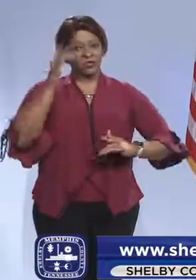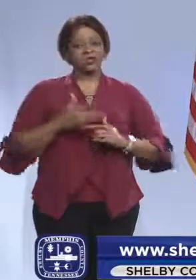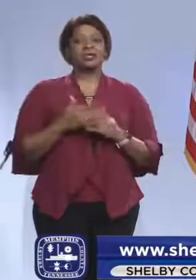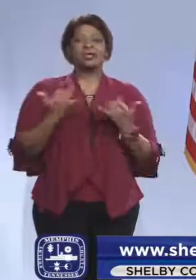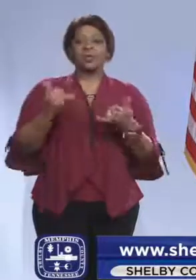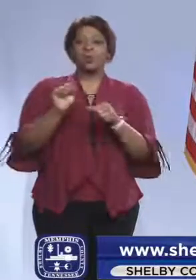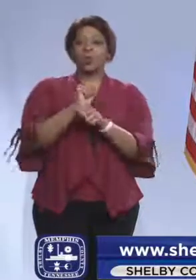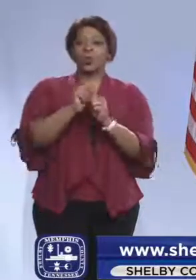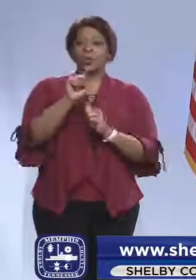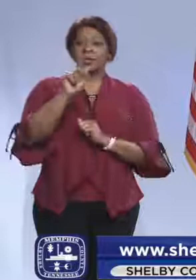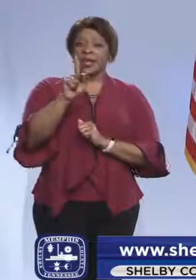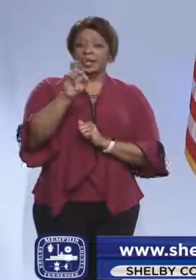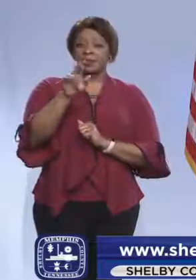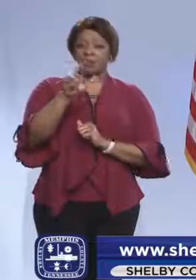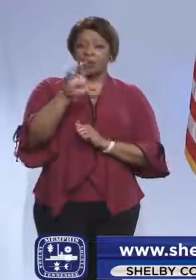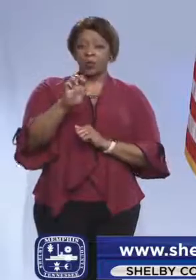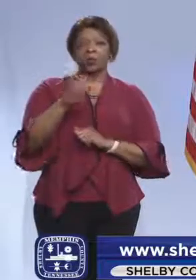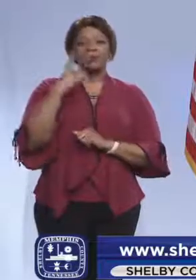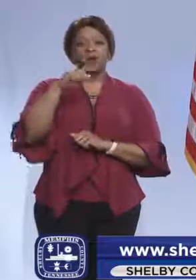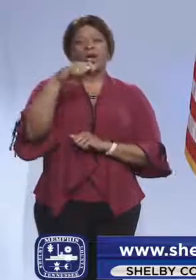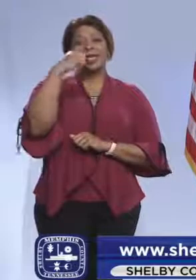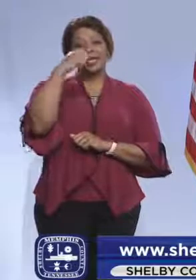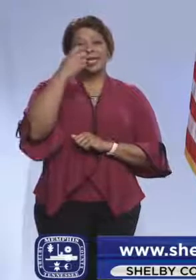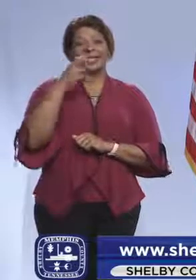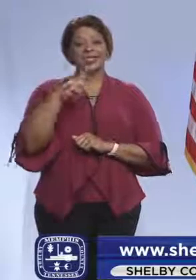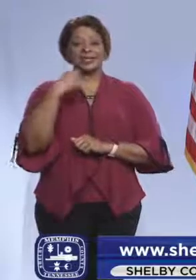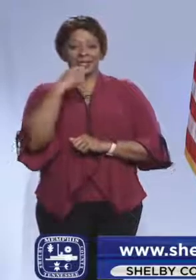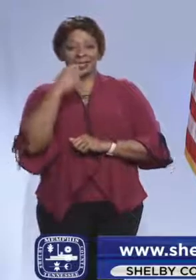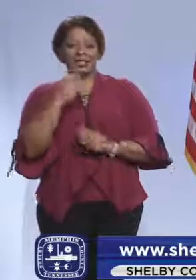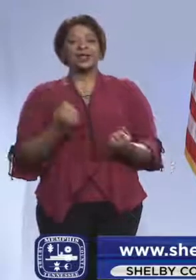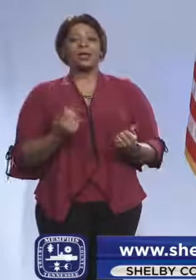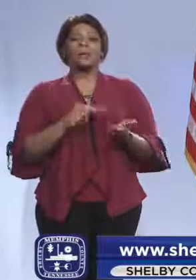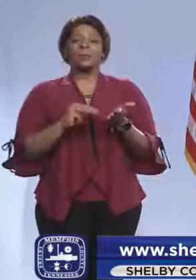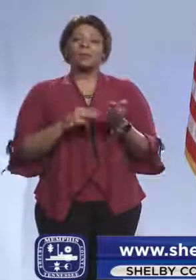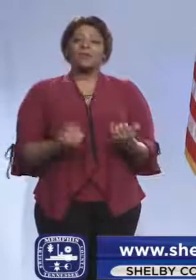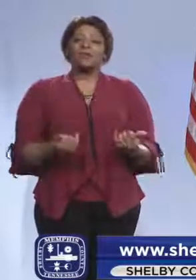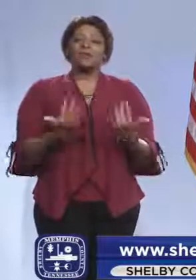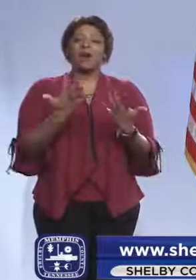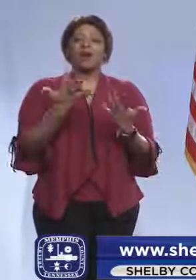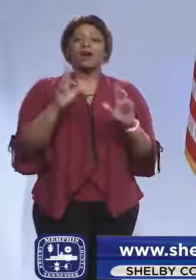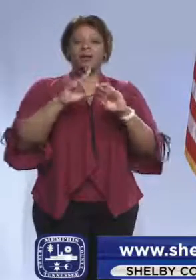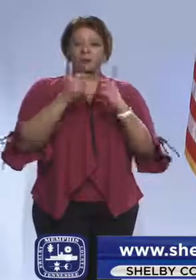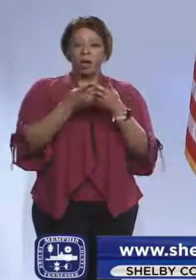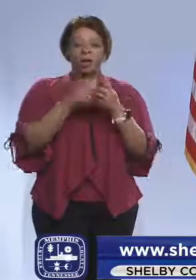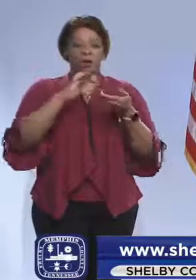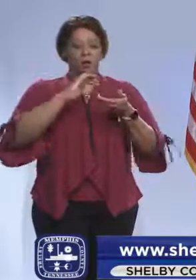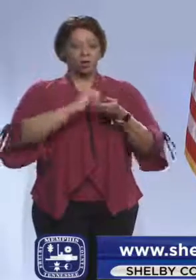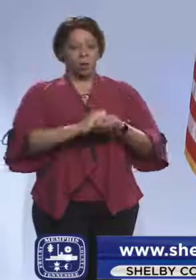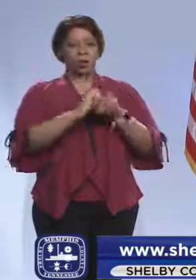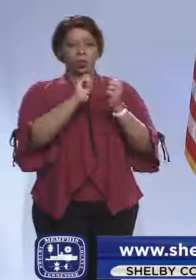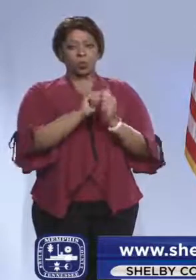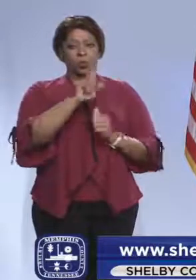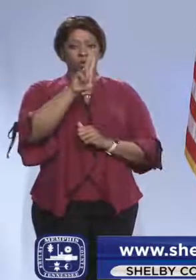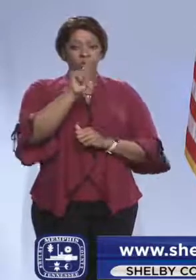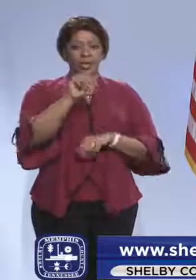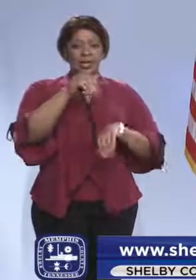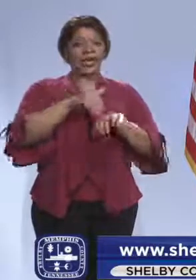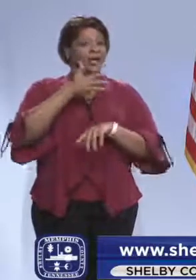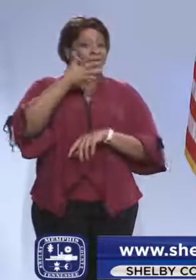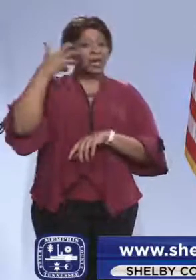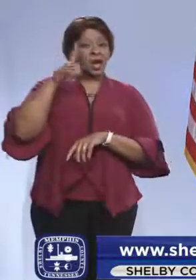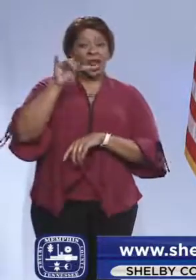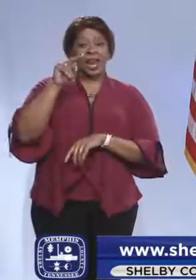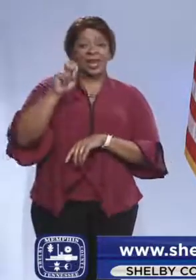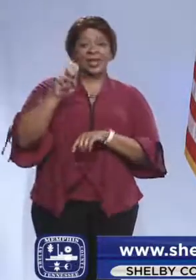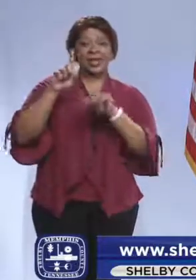working with the task force on testing. The Memphis Fire Department has been a partner with UT at the Tiger Lane testing site, and